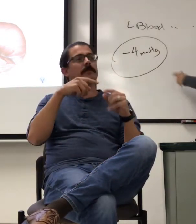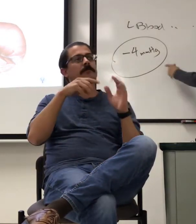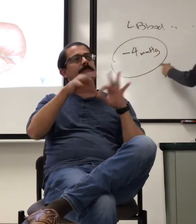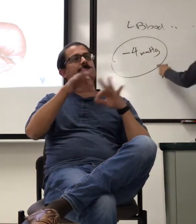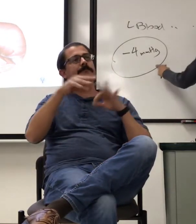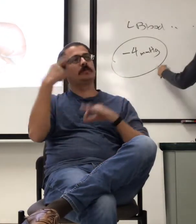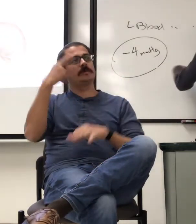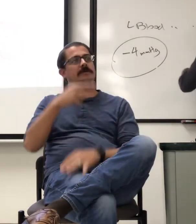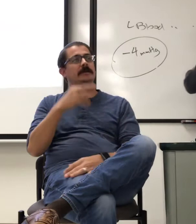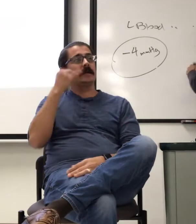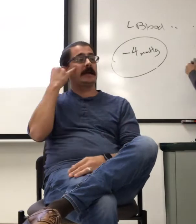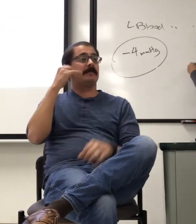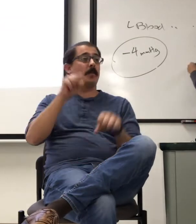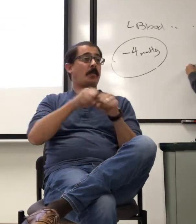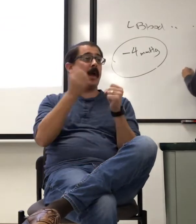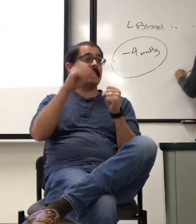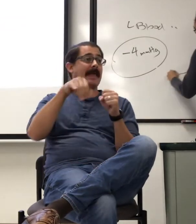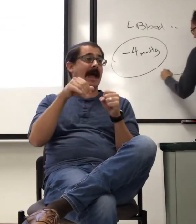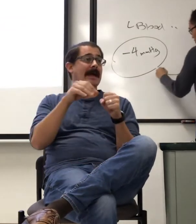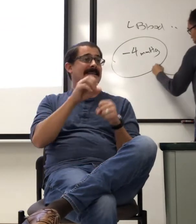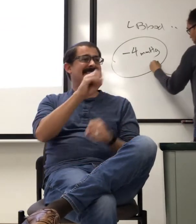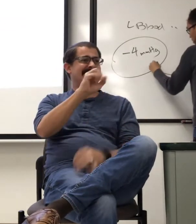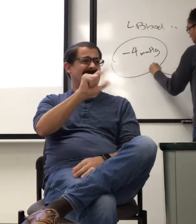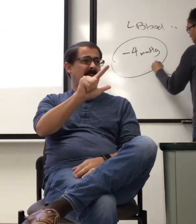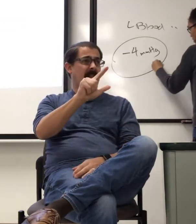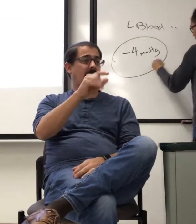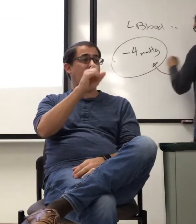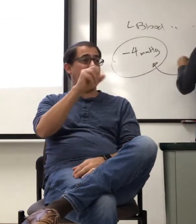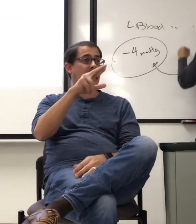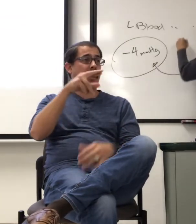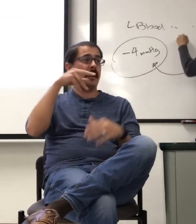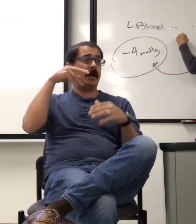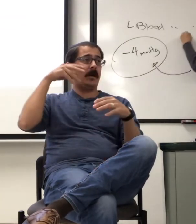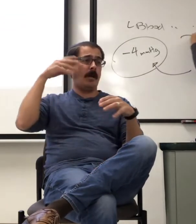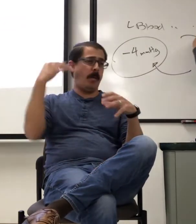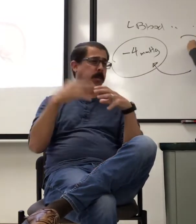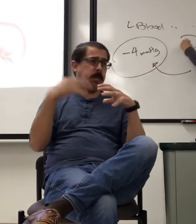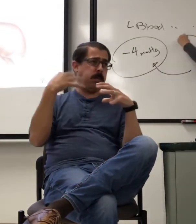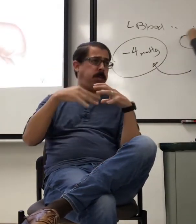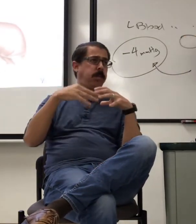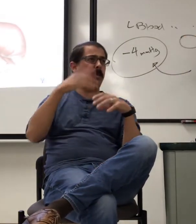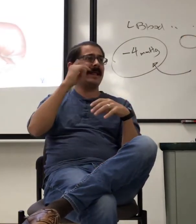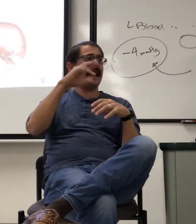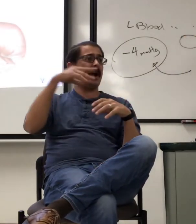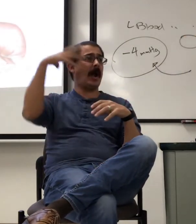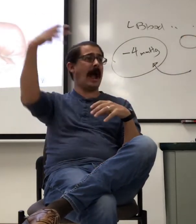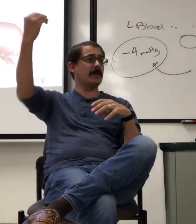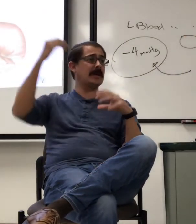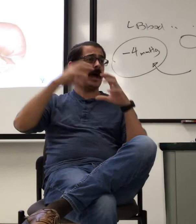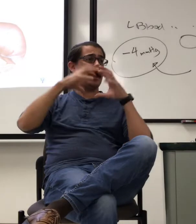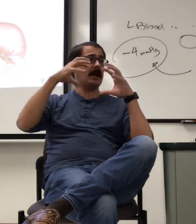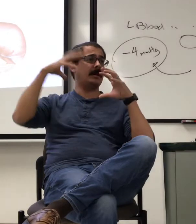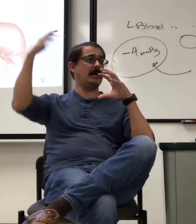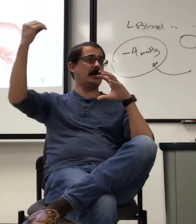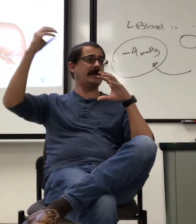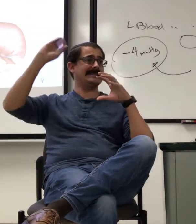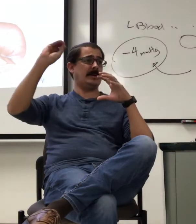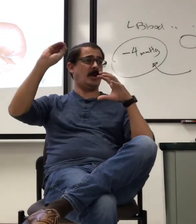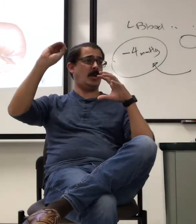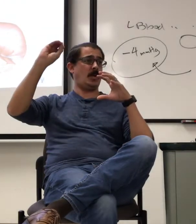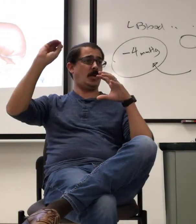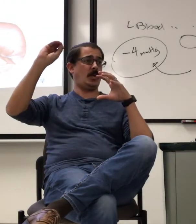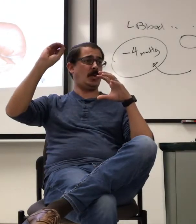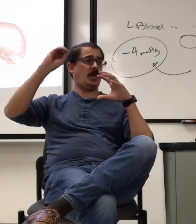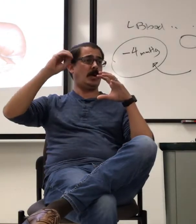you break the seal, air rushes in, but the air outside the balloon is 0. When